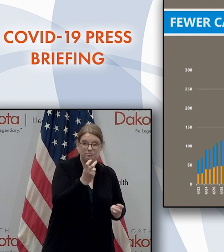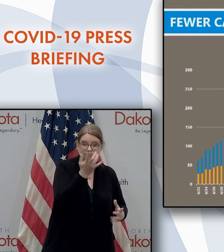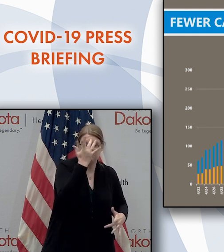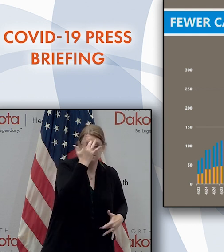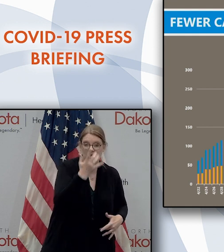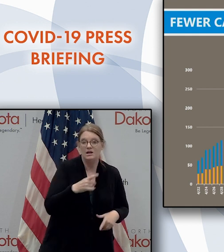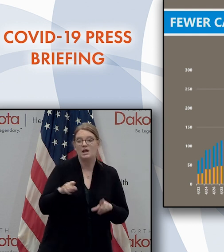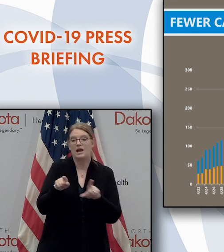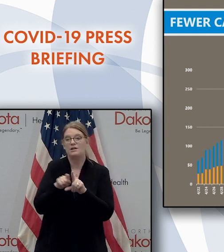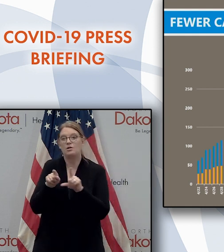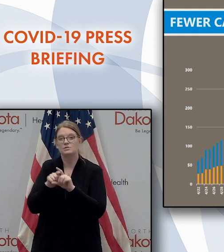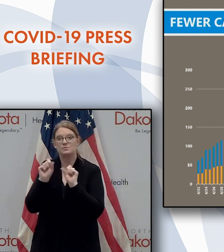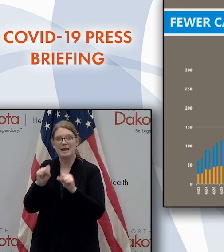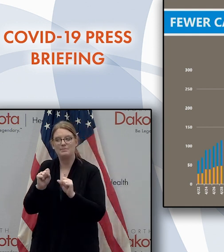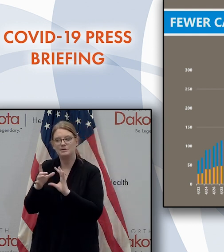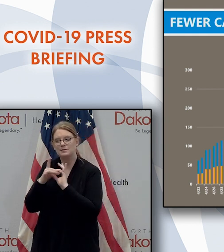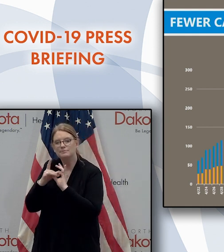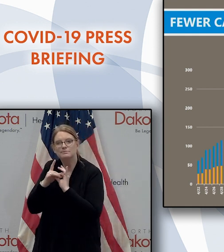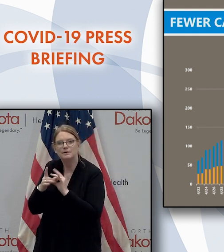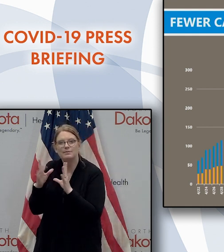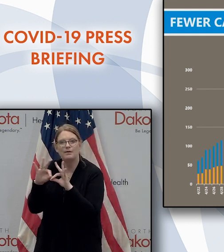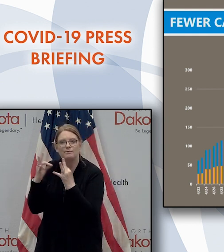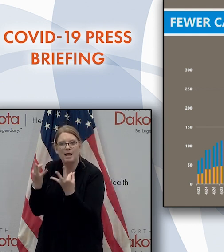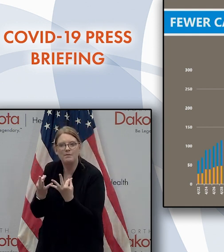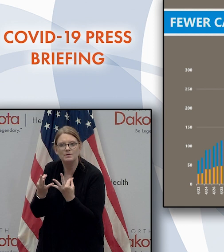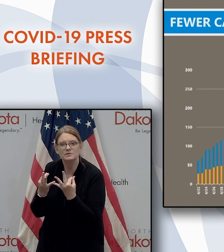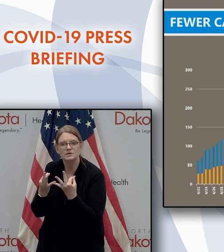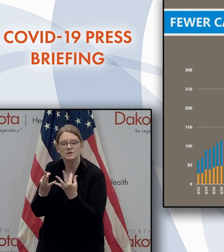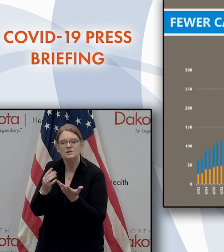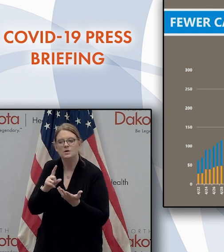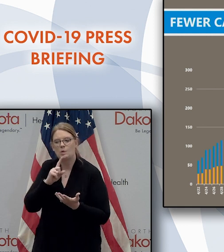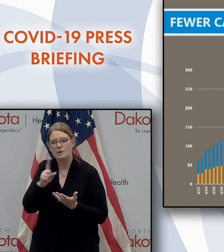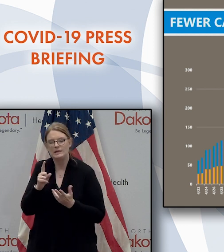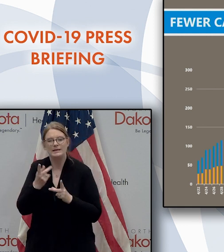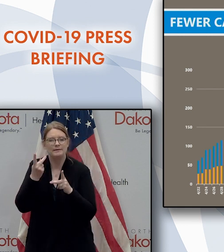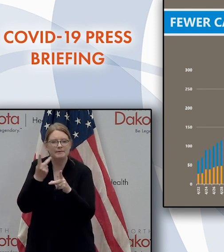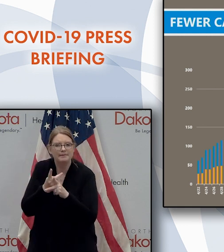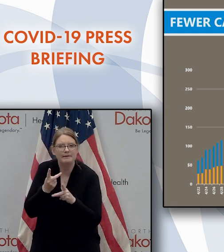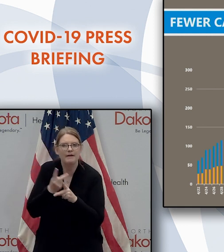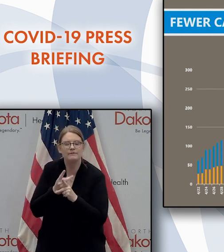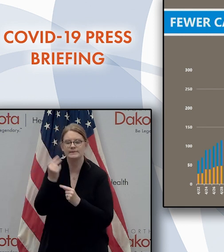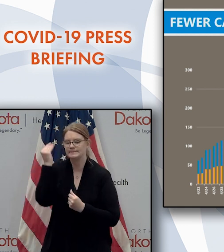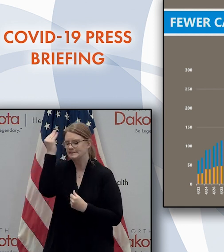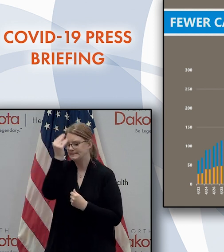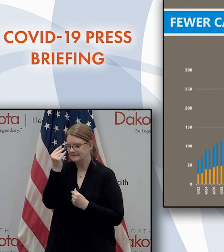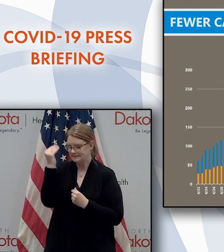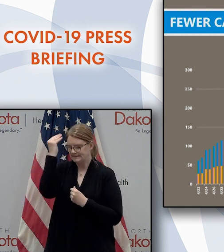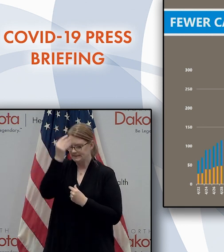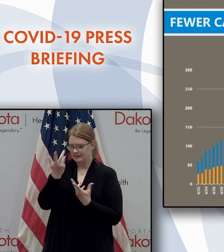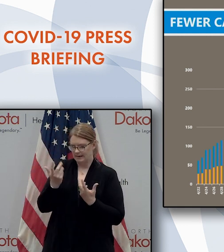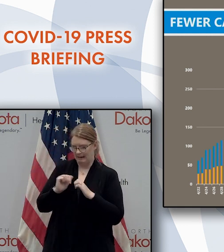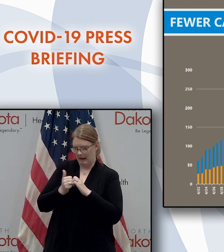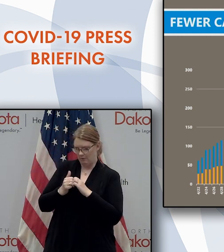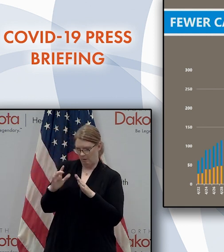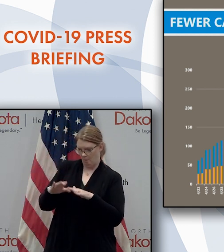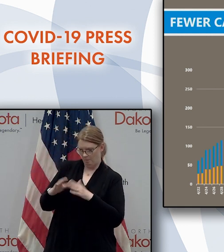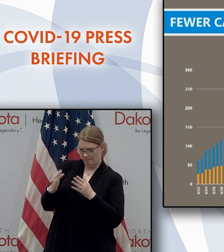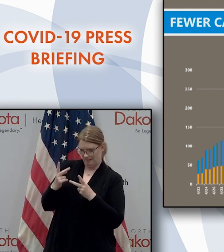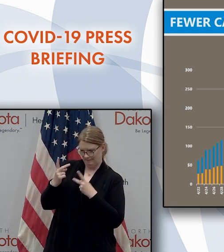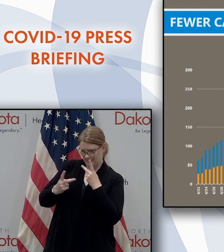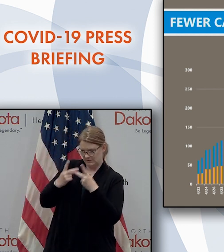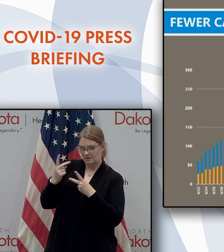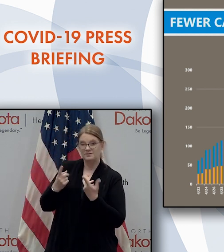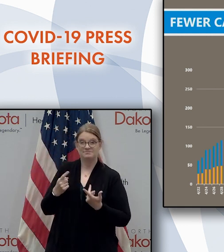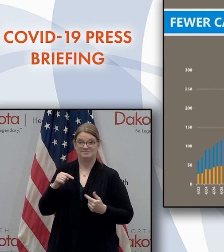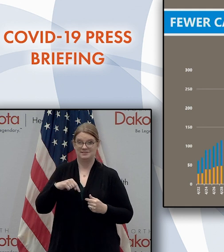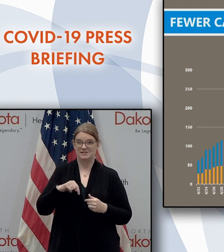reunited them with their families with our very thoughtful approach to getting visitation going. Again, one of the few states